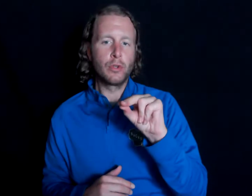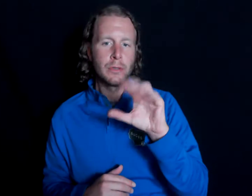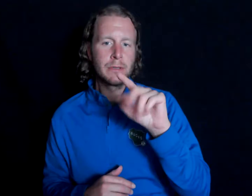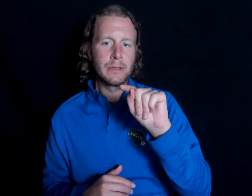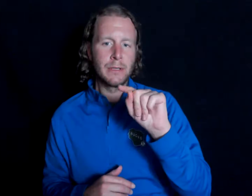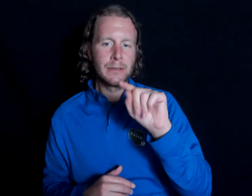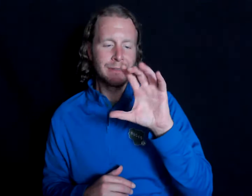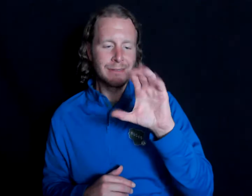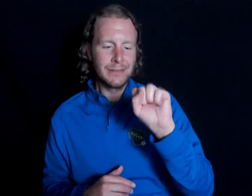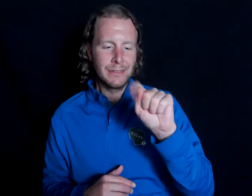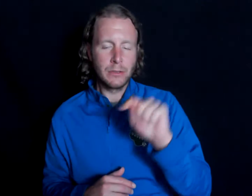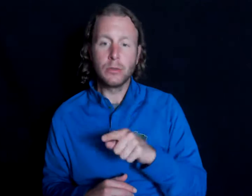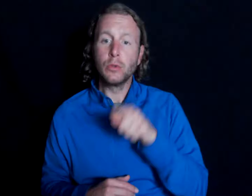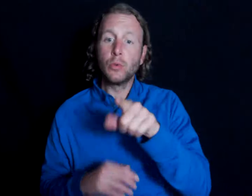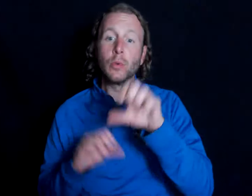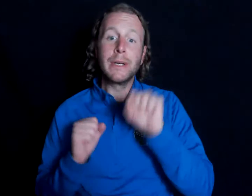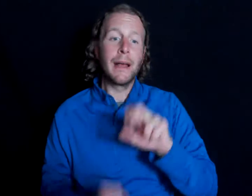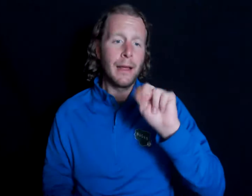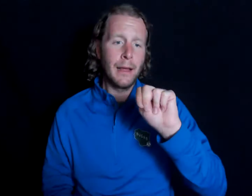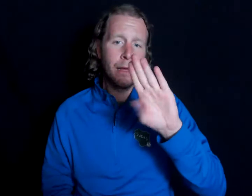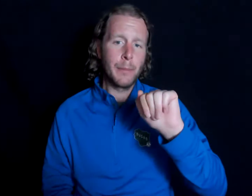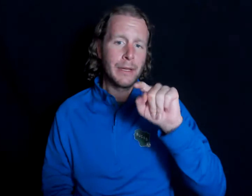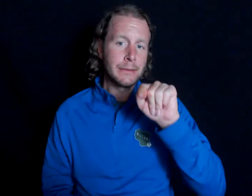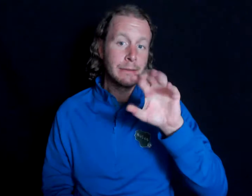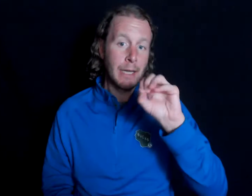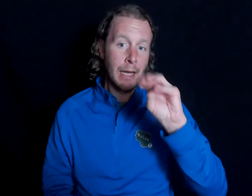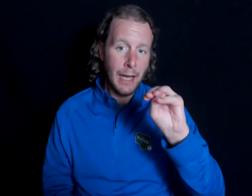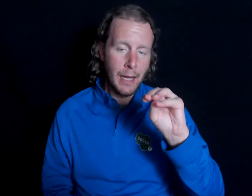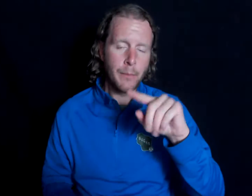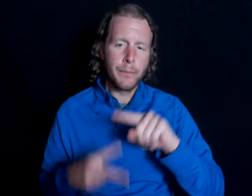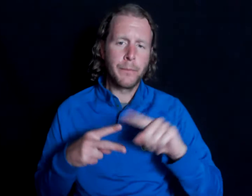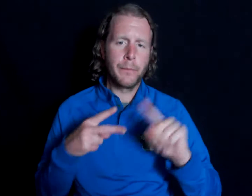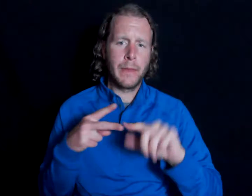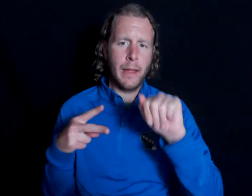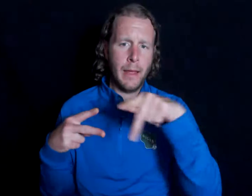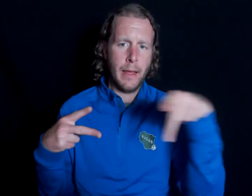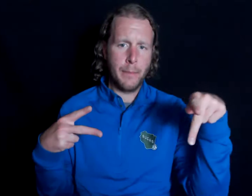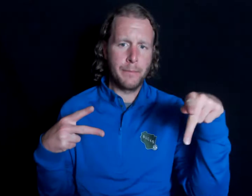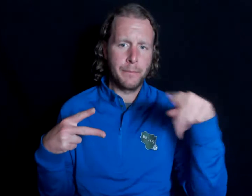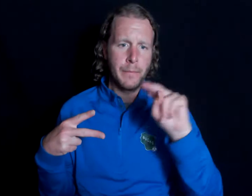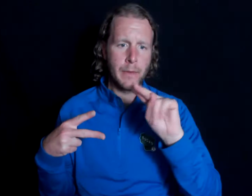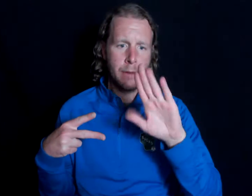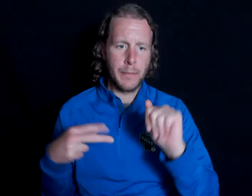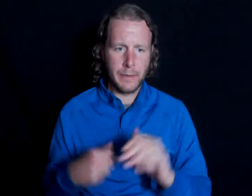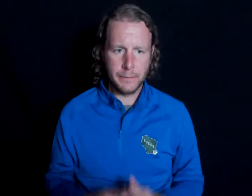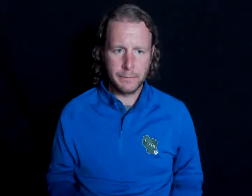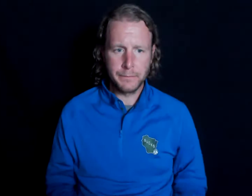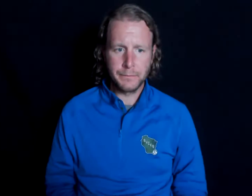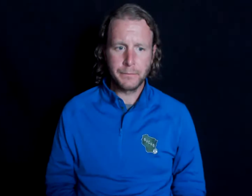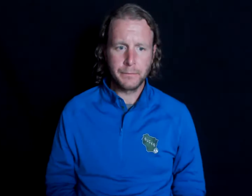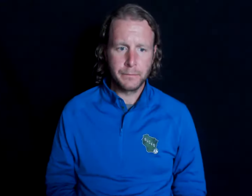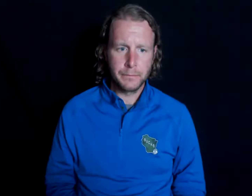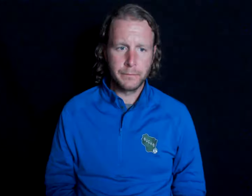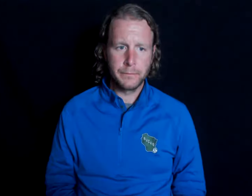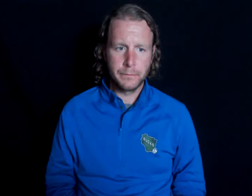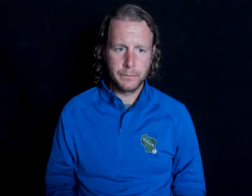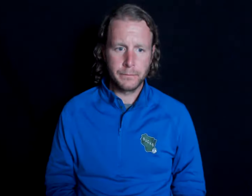the NBA app. Just sideline out of bounds for the Magic. Chance to get this to single digits. 21-13, 2:35